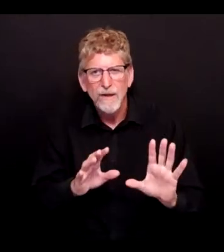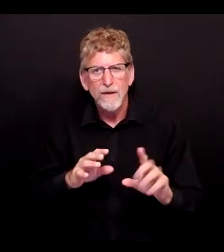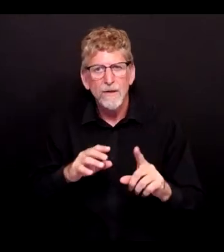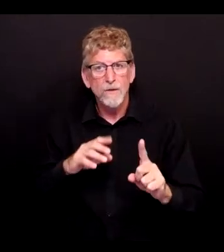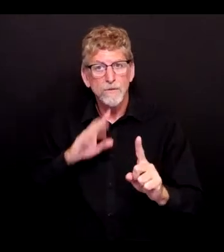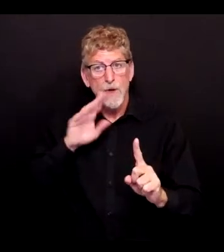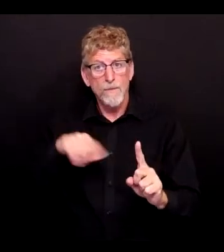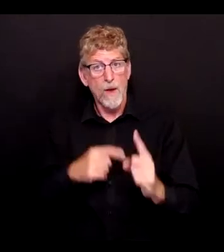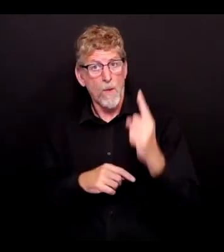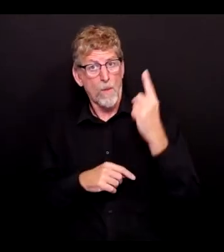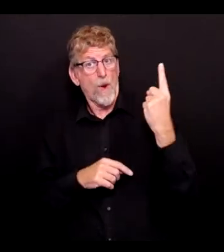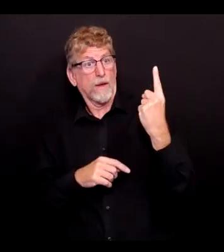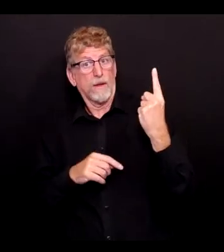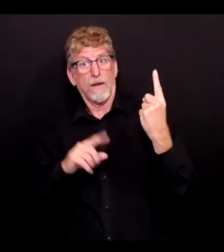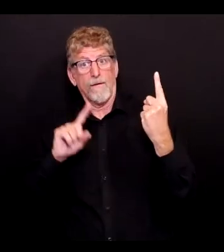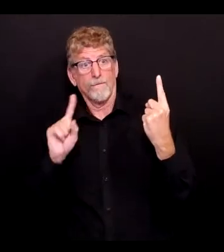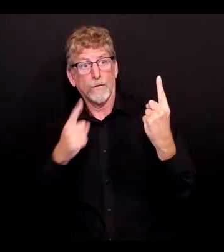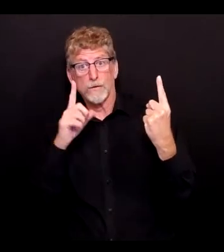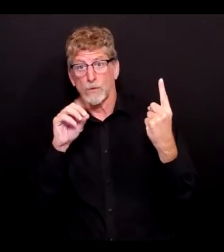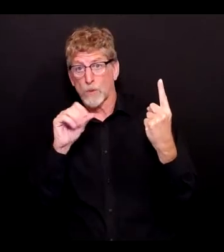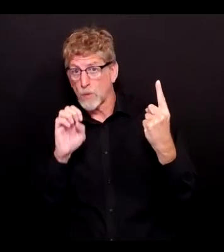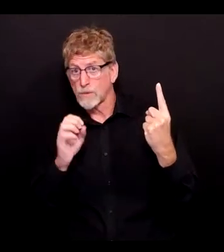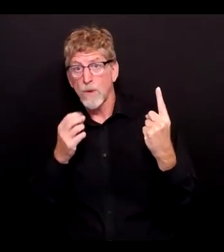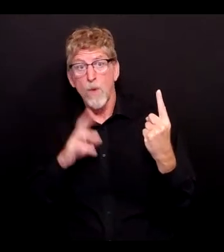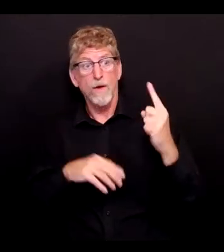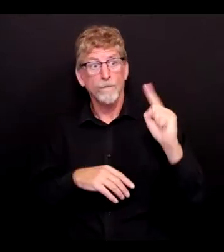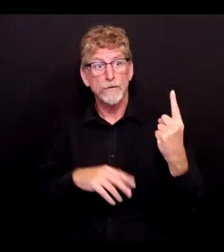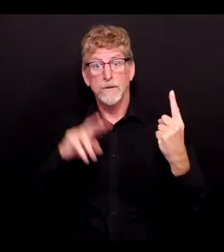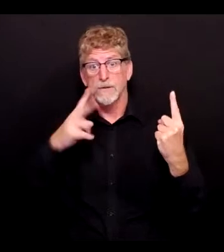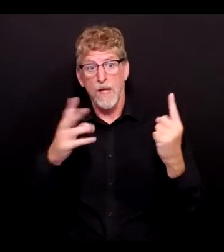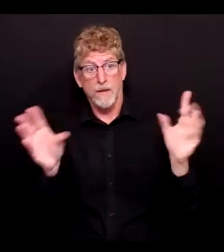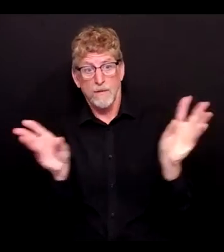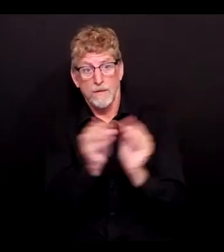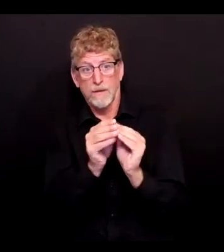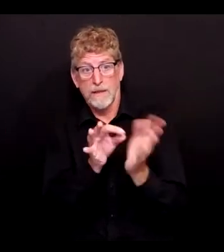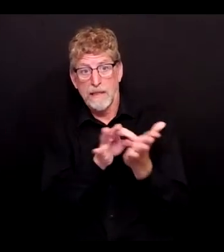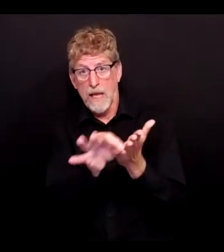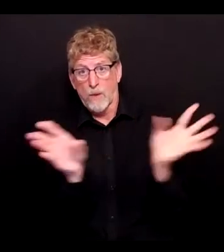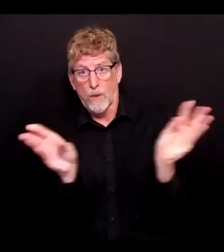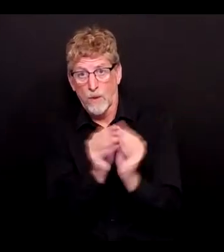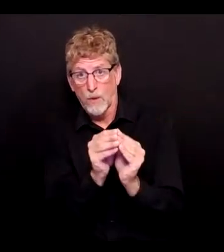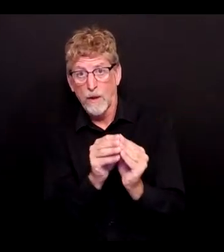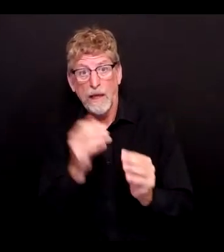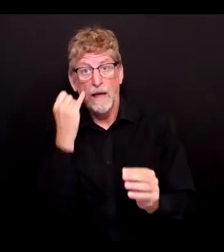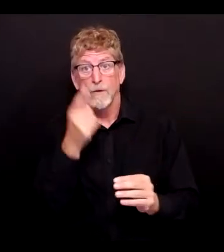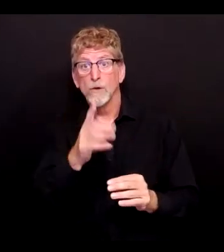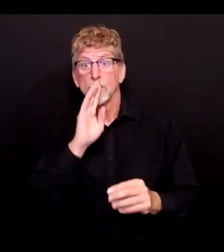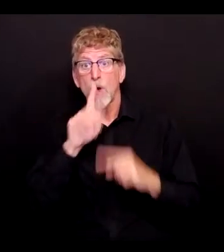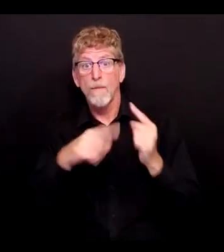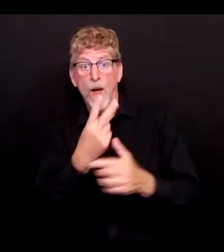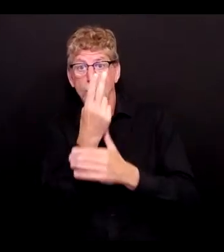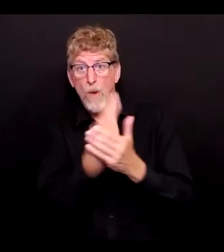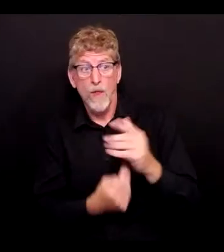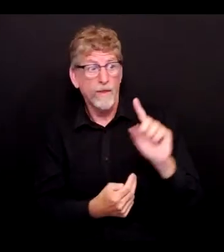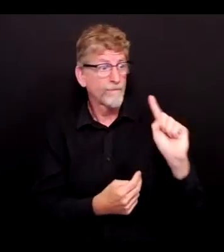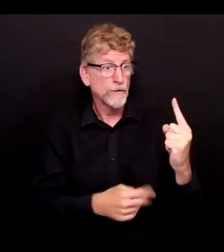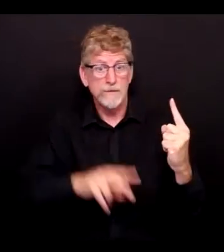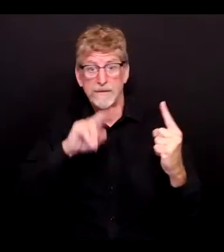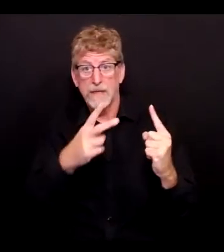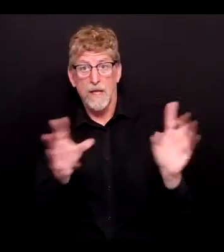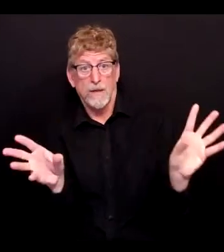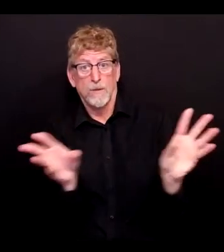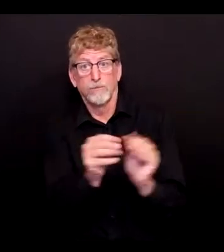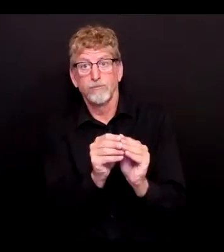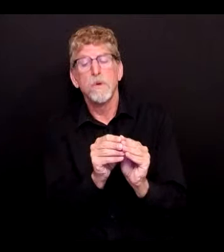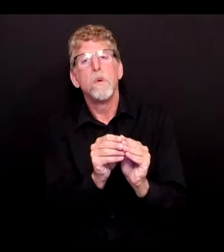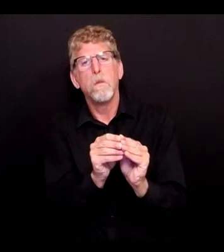second doses. Actually, if we're talking about first and second doses, we are close to that 500,000 mark a week. If you add up what